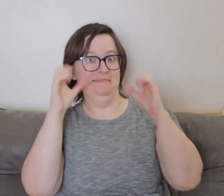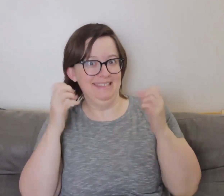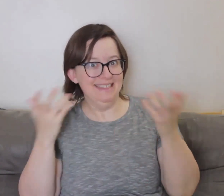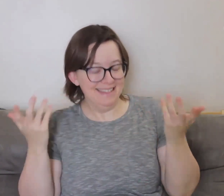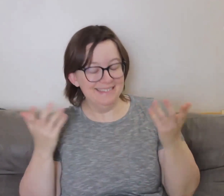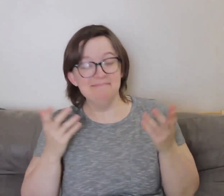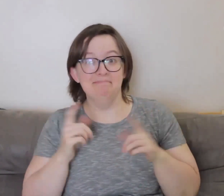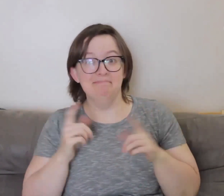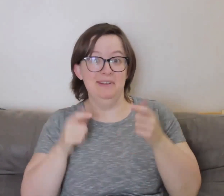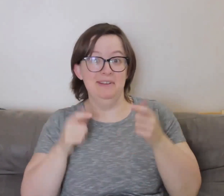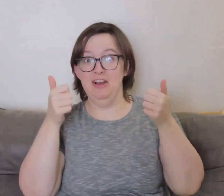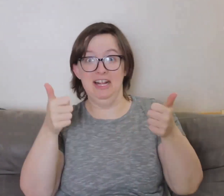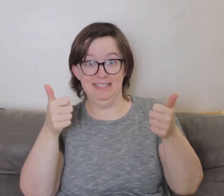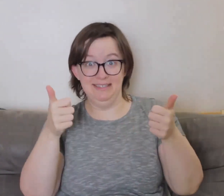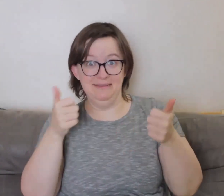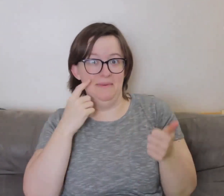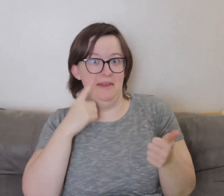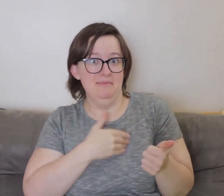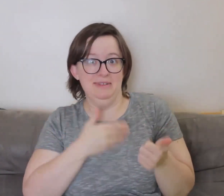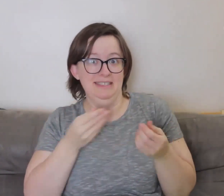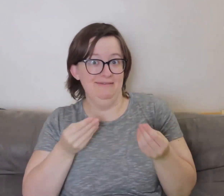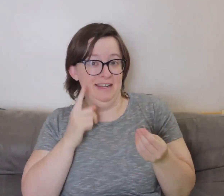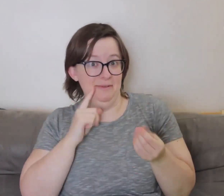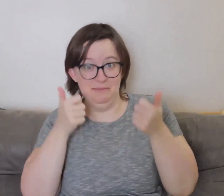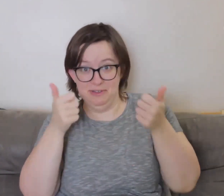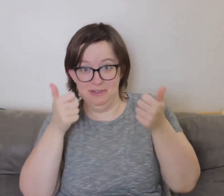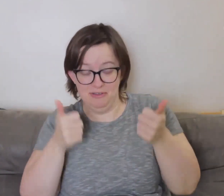baby was gaining weight, which, I was surprised by.